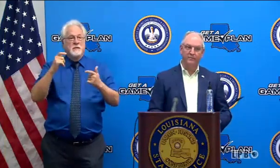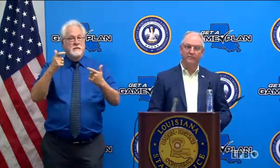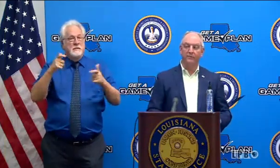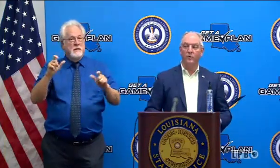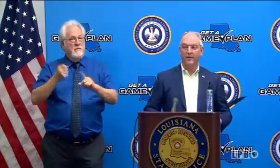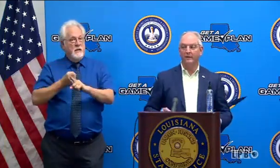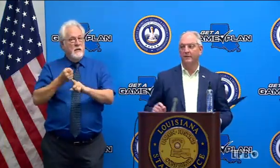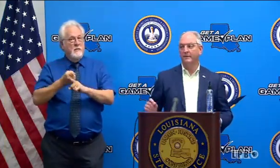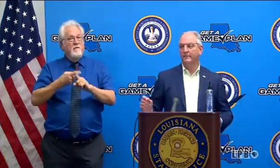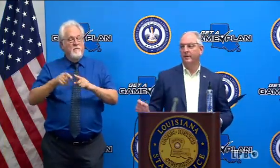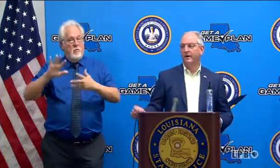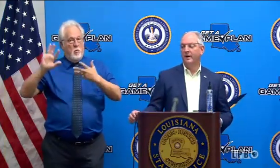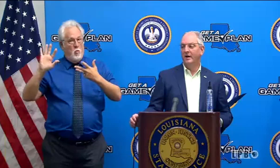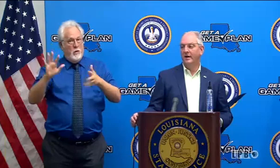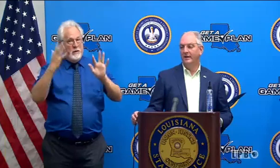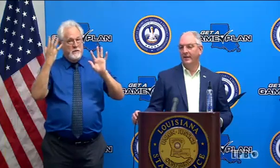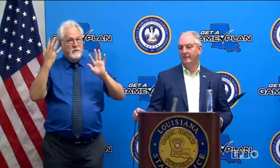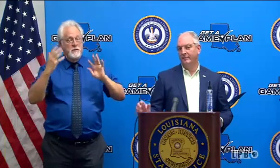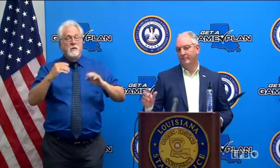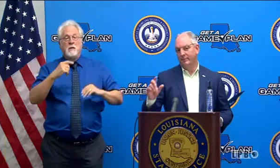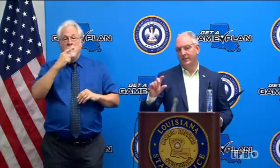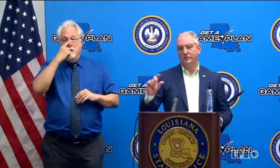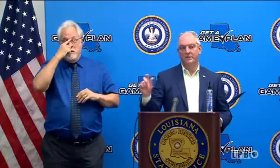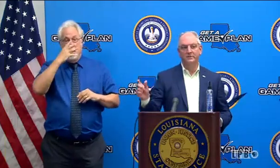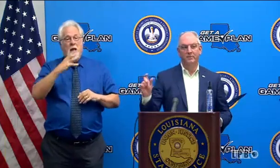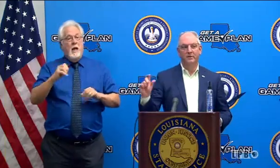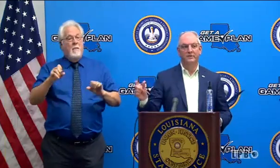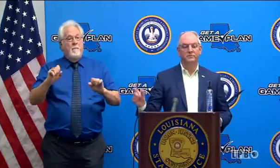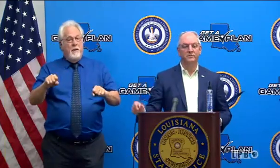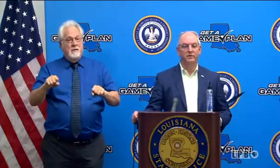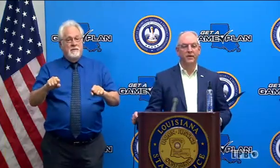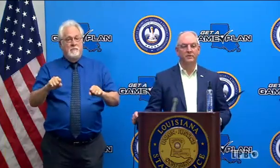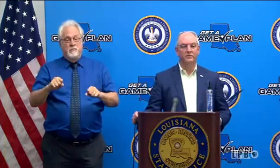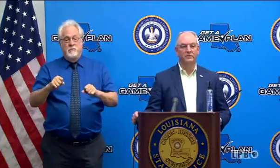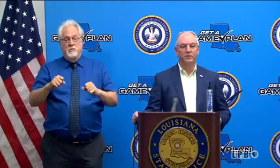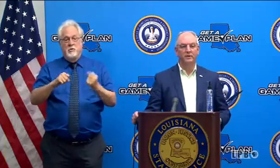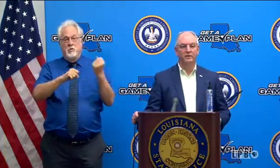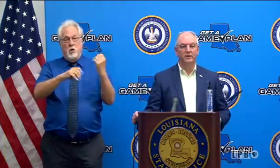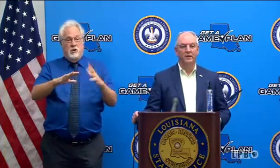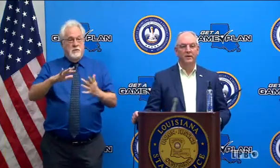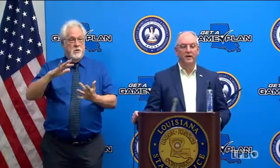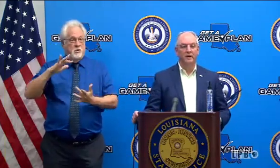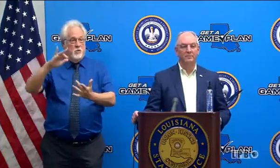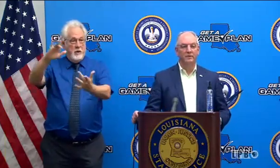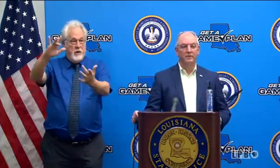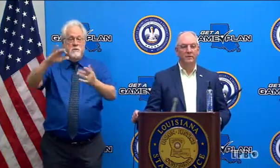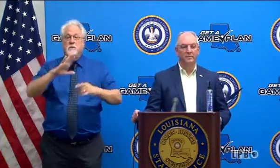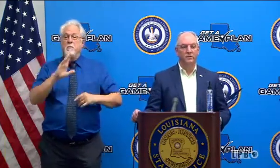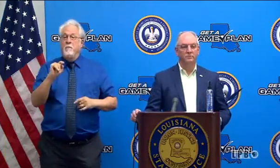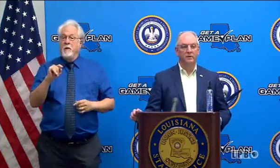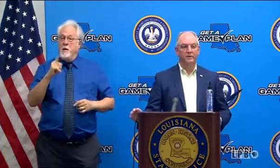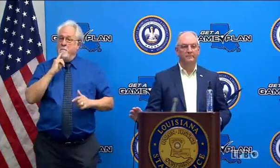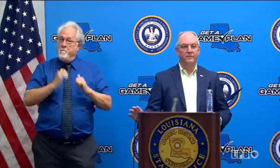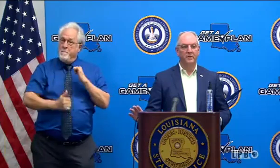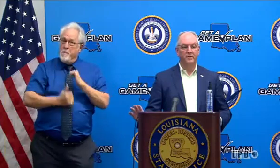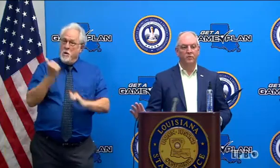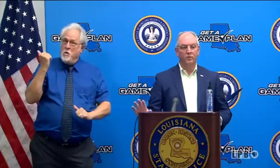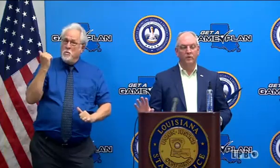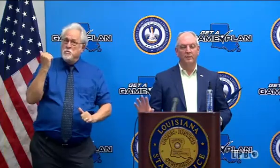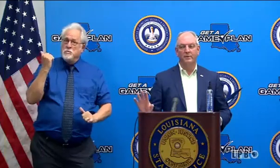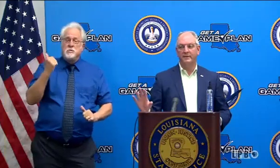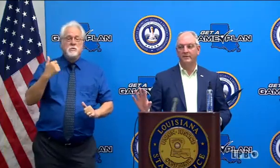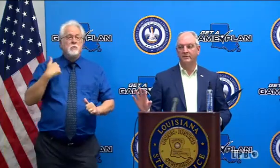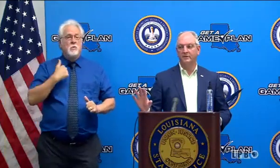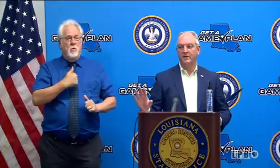significant impact from wind and potentially spawning some tornadoes as well. But for the most part,